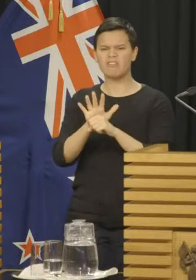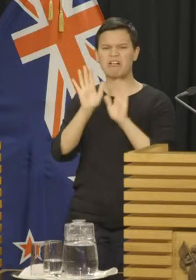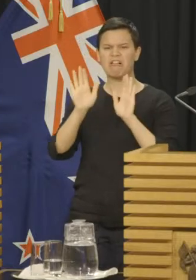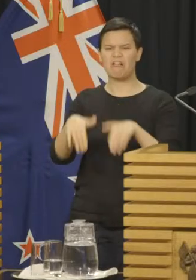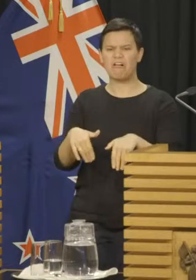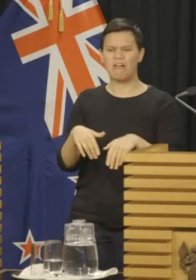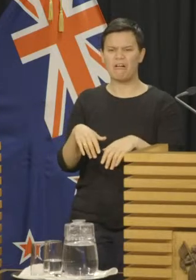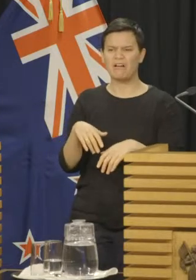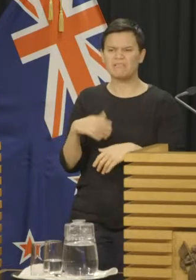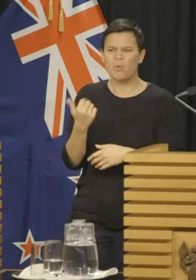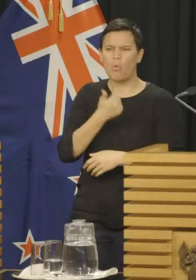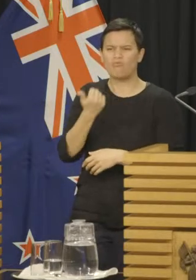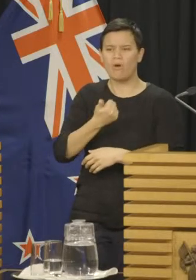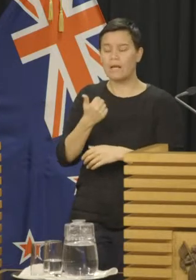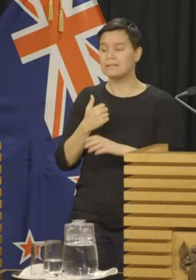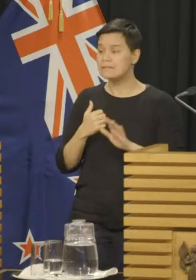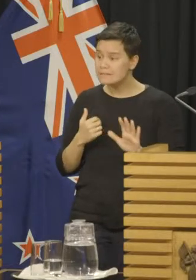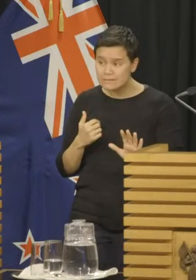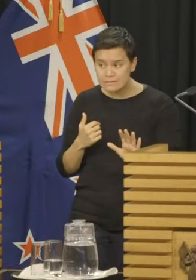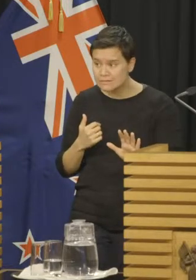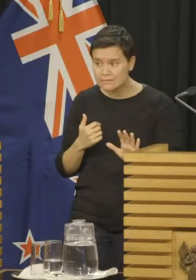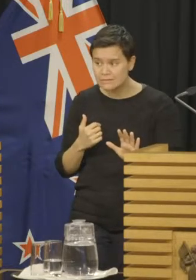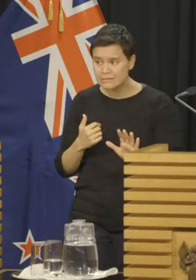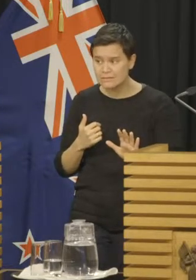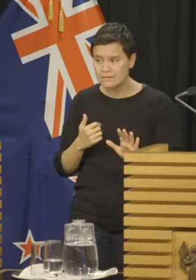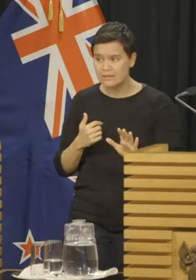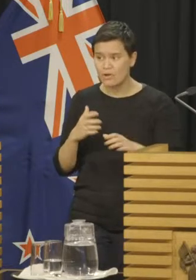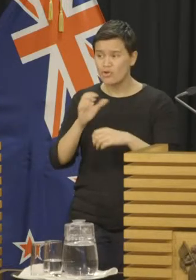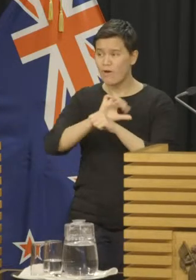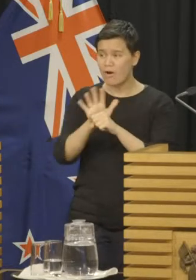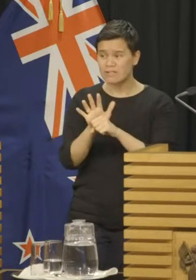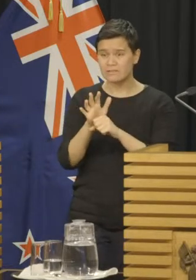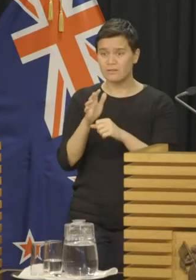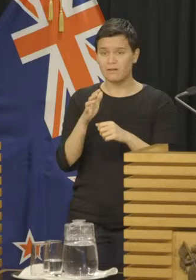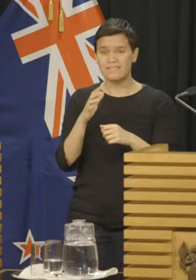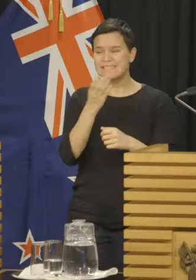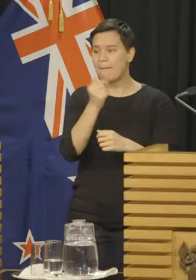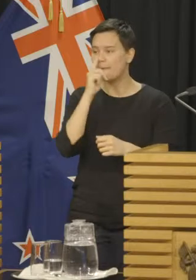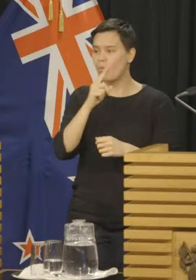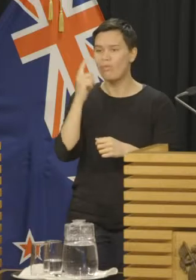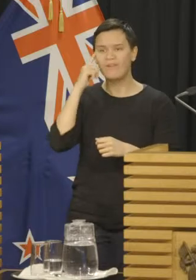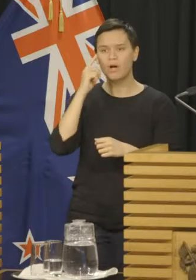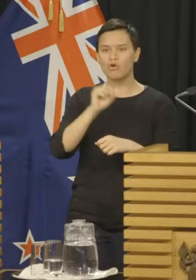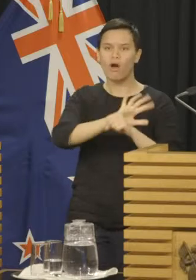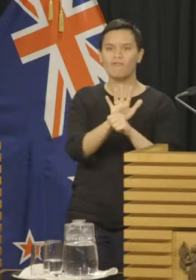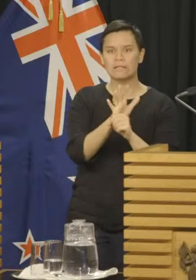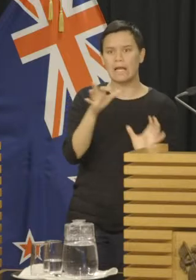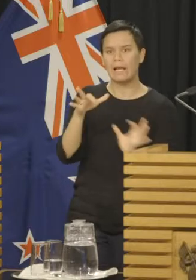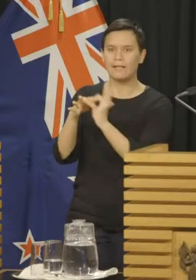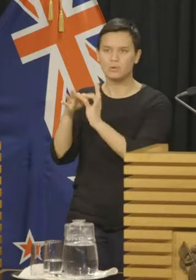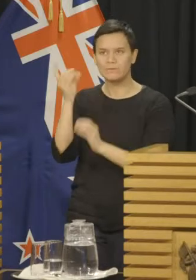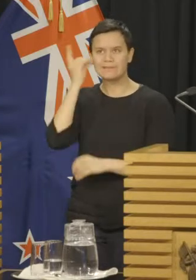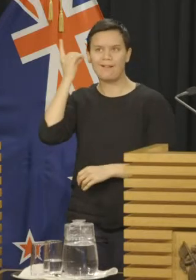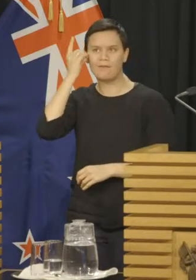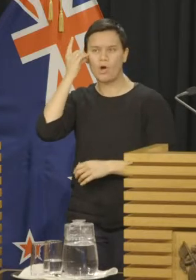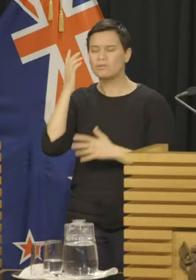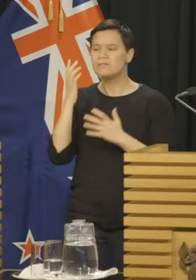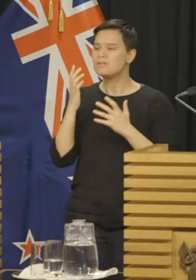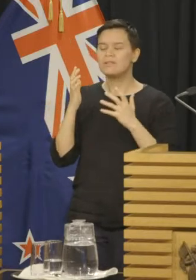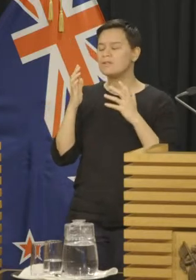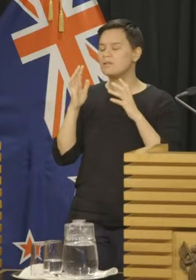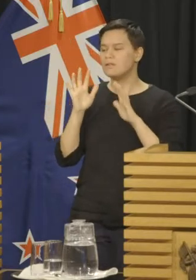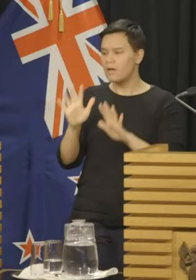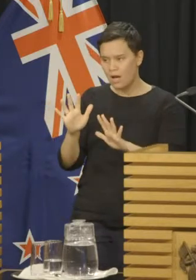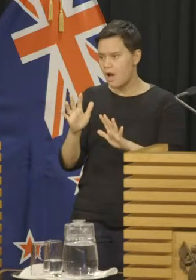vaccination, any suggestion that COVID somehow is part of a conspiracy, yes, I push hard against